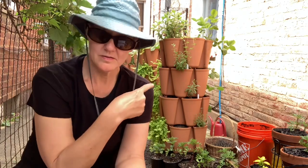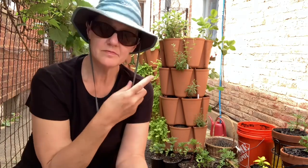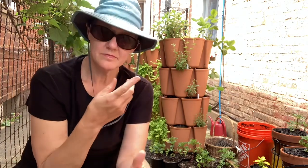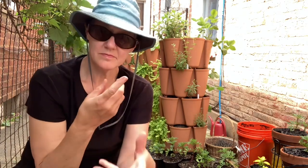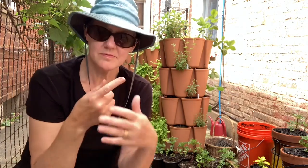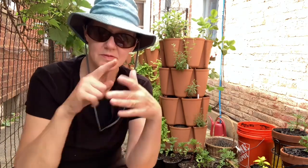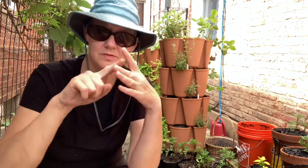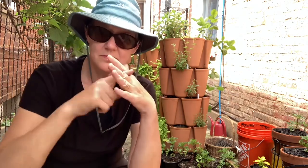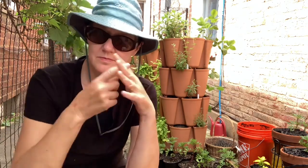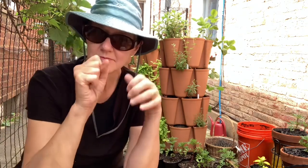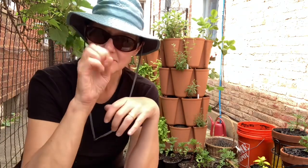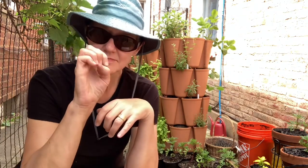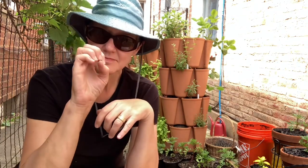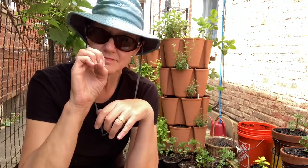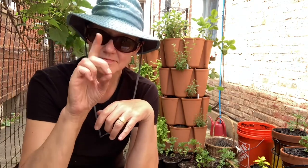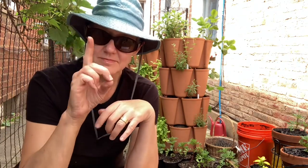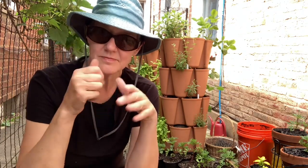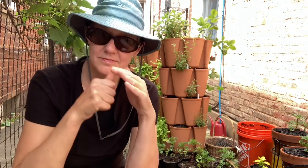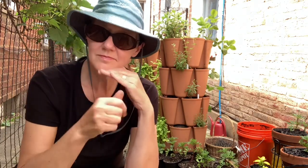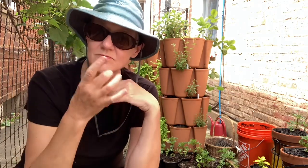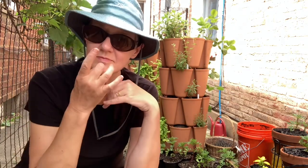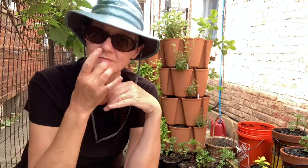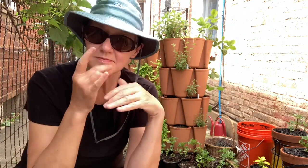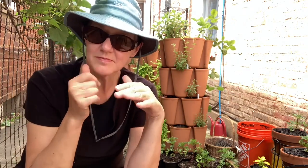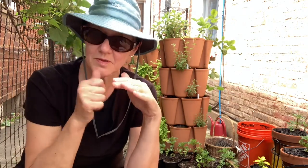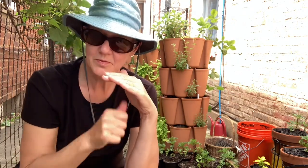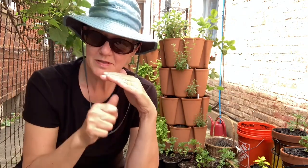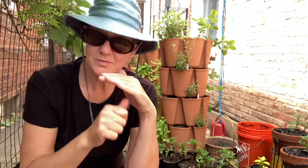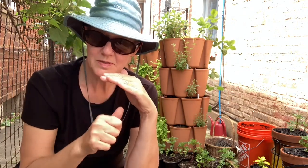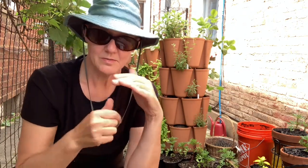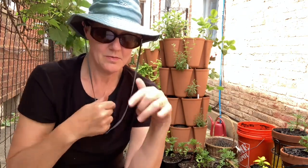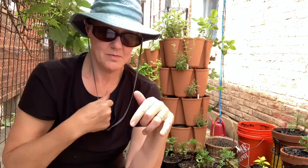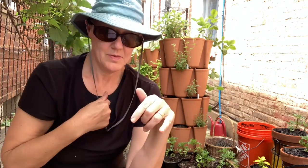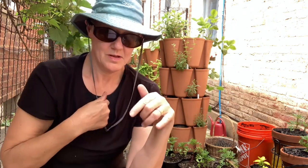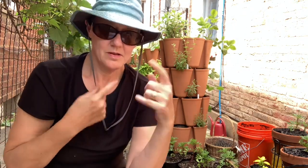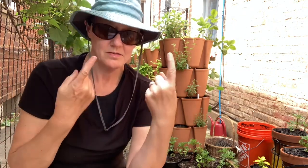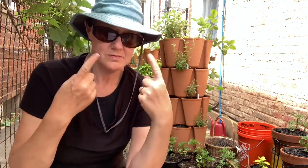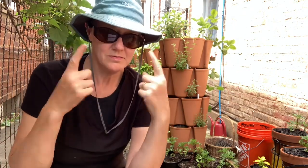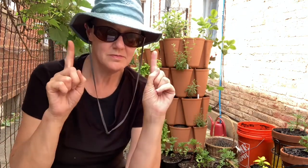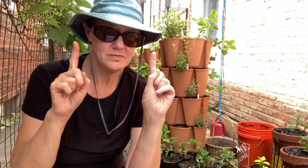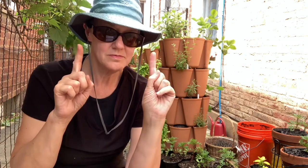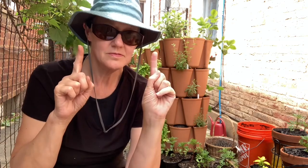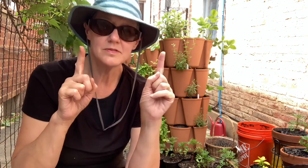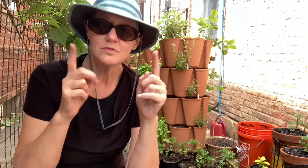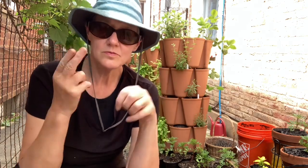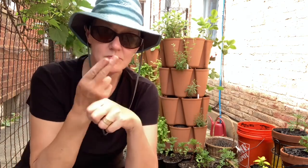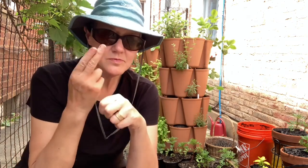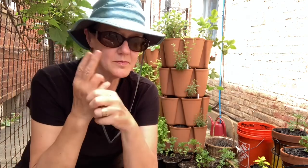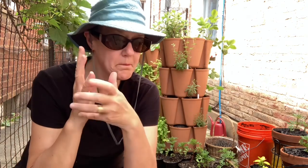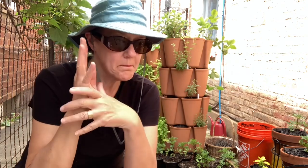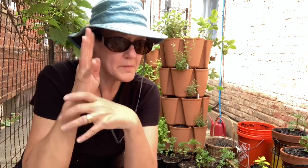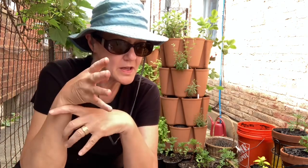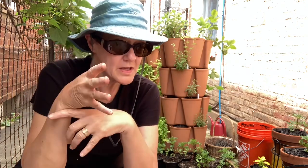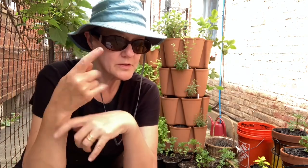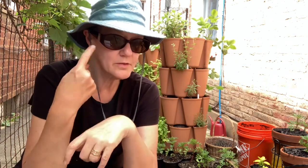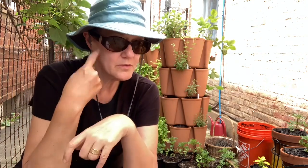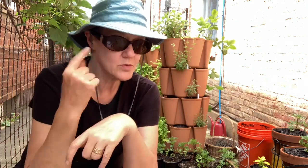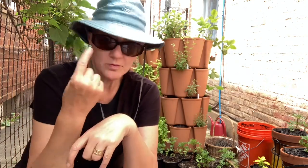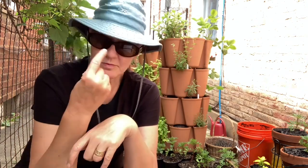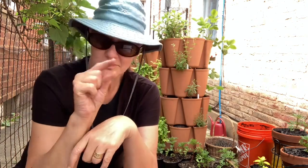sow seeds in the pockets. I start the seeds under lights in the basement. And this is what has led